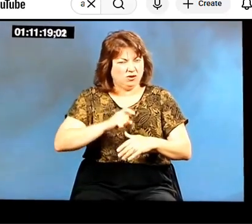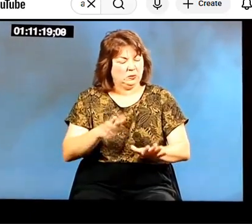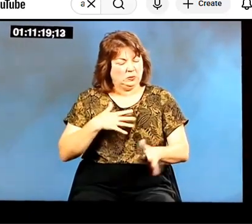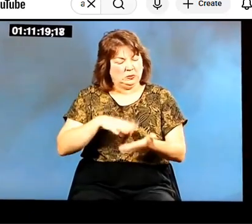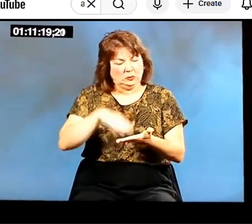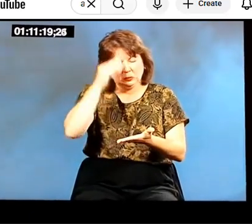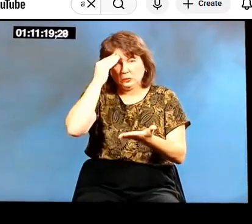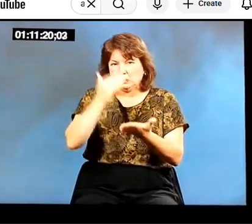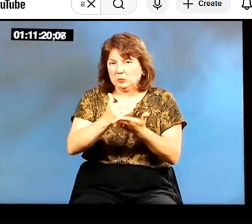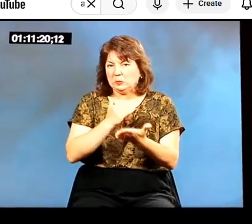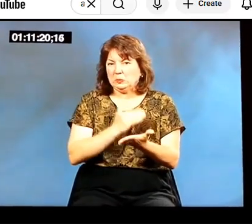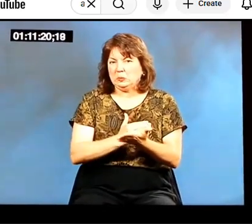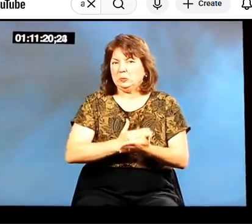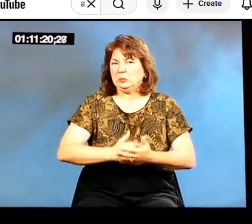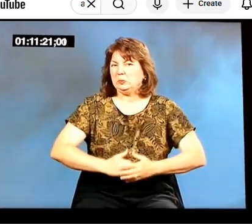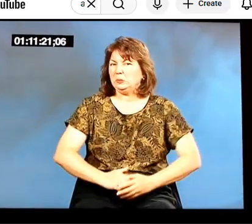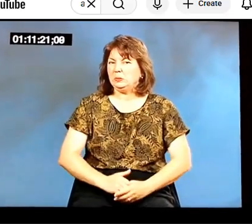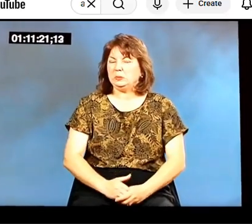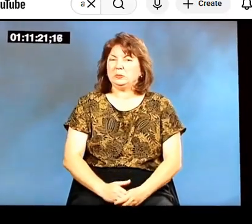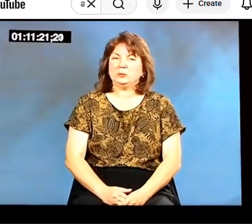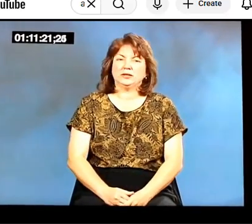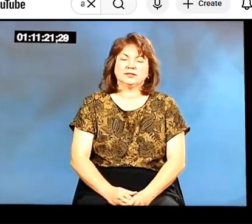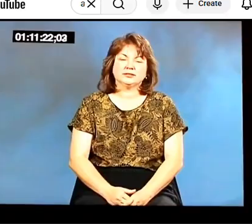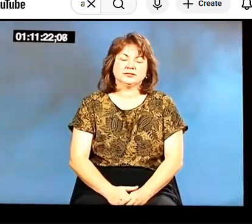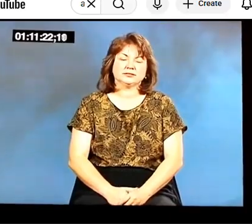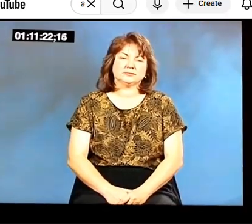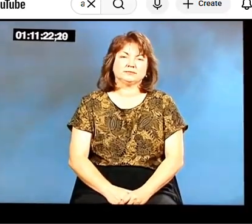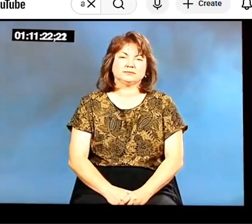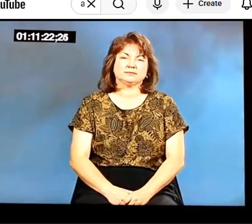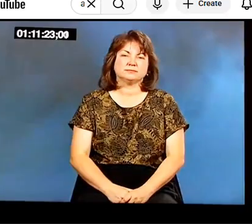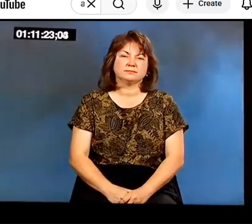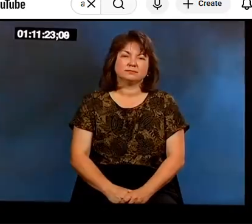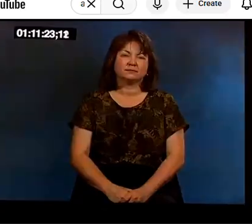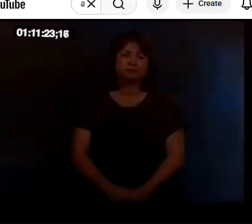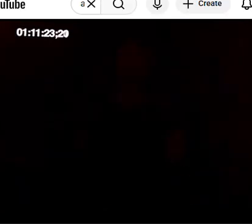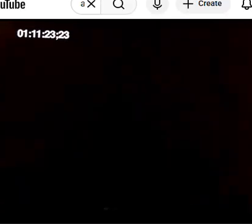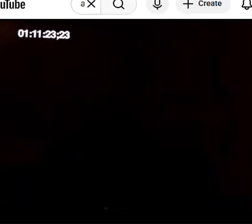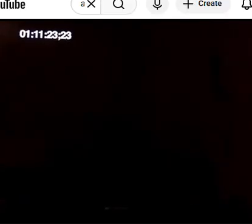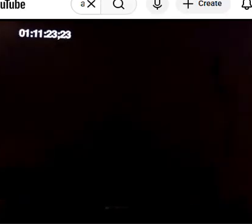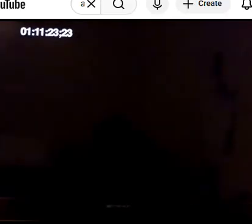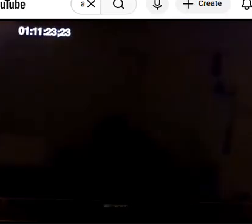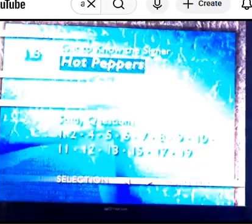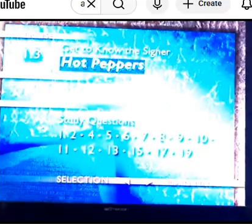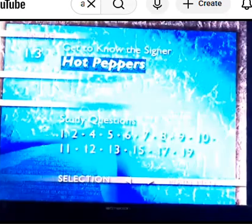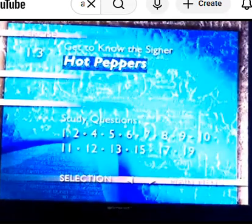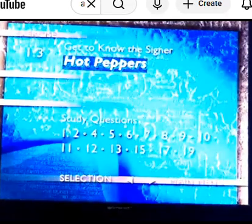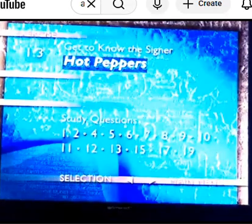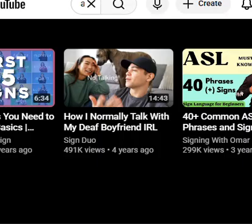chili peppers without wearing a rubber gloves. I really learned my lesson.